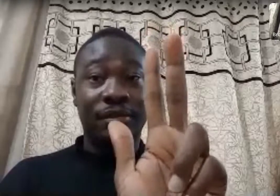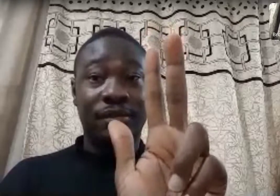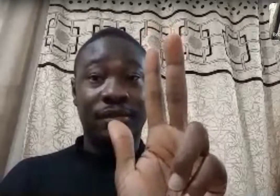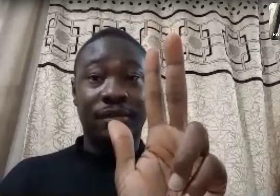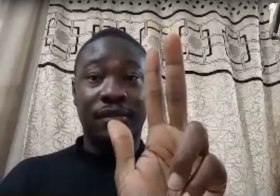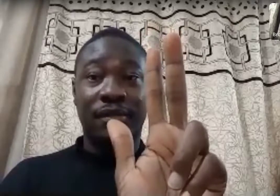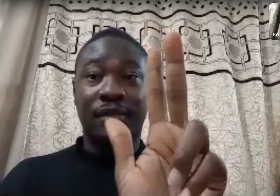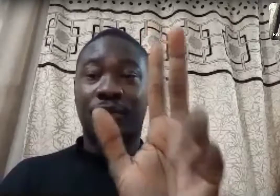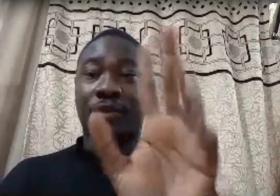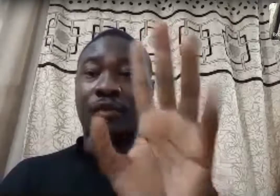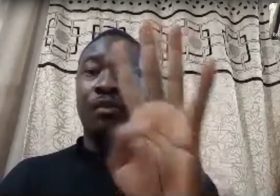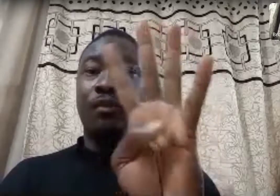4,